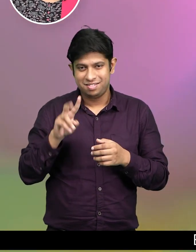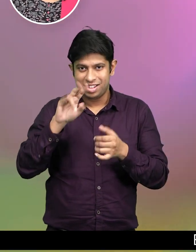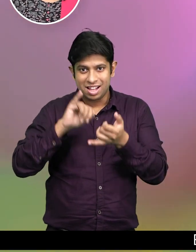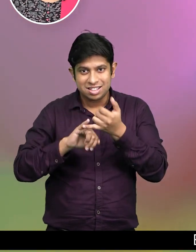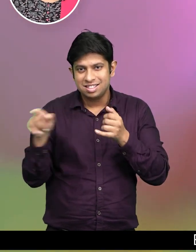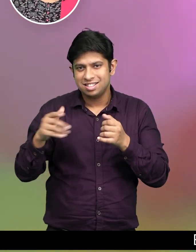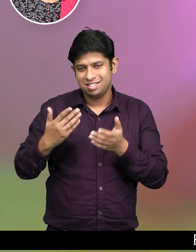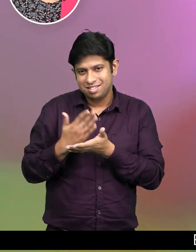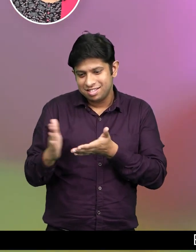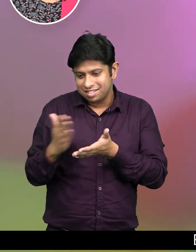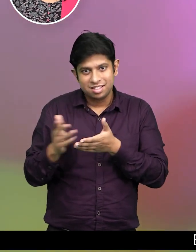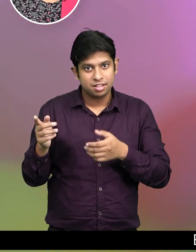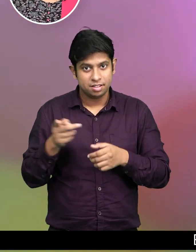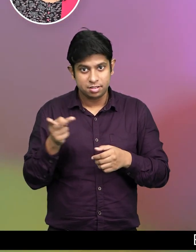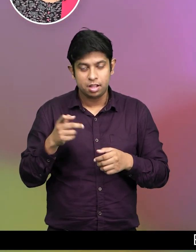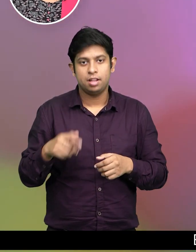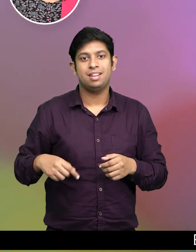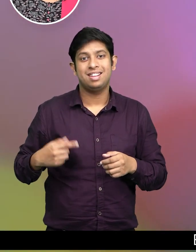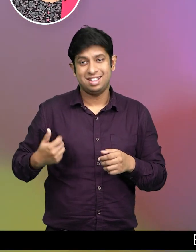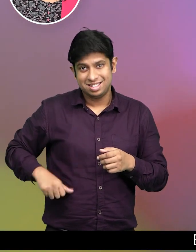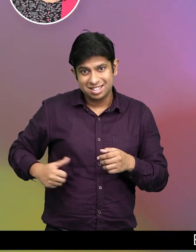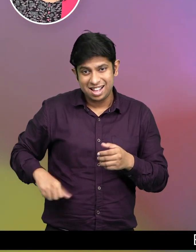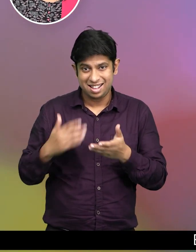Excretion versus secretion.